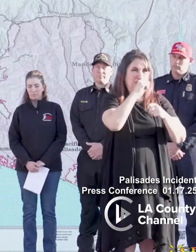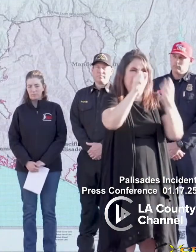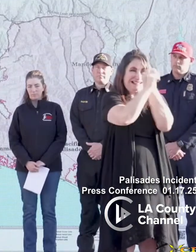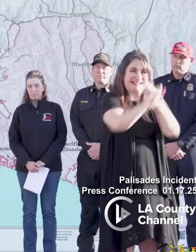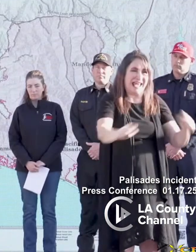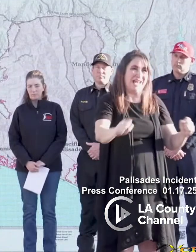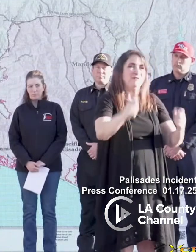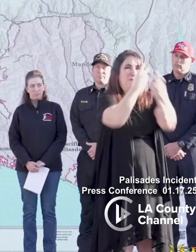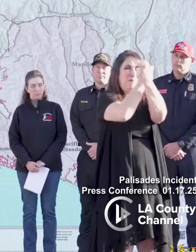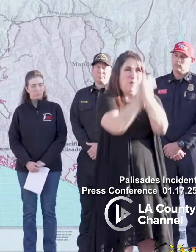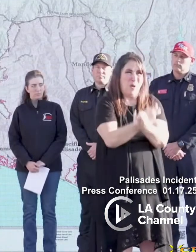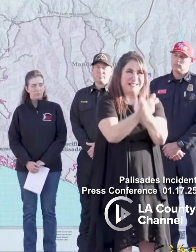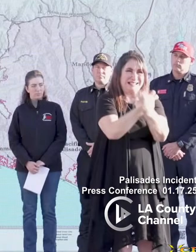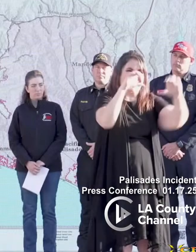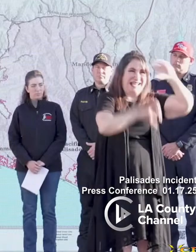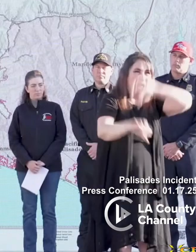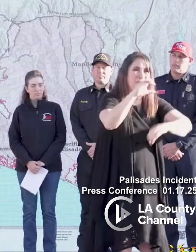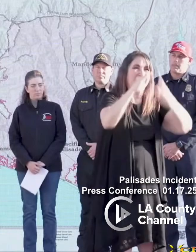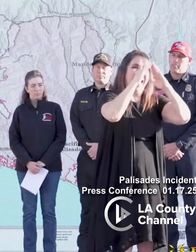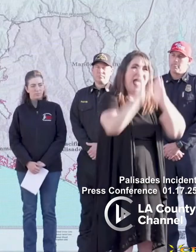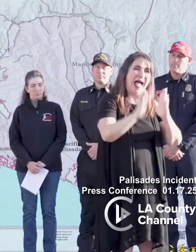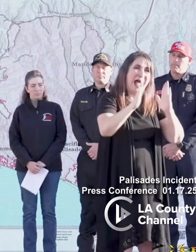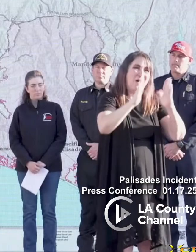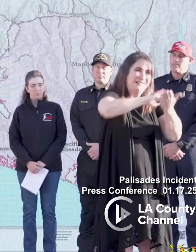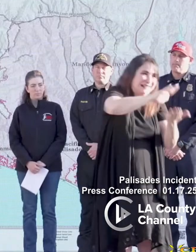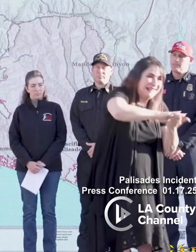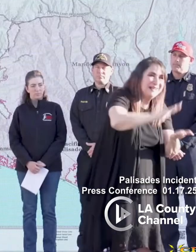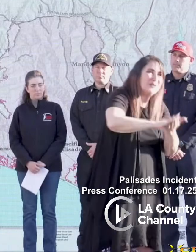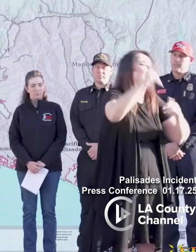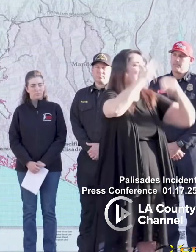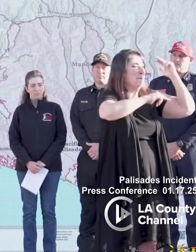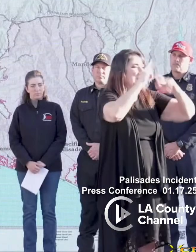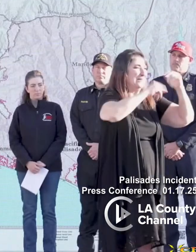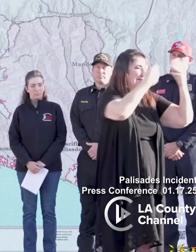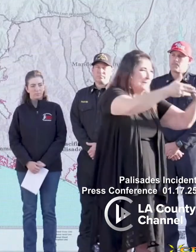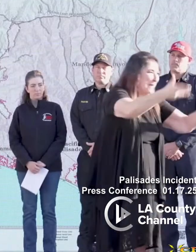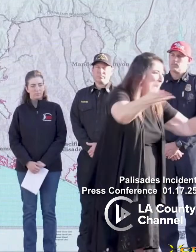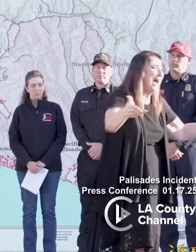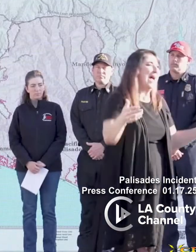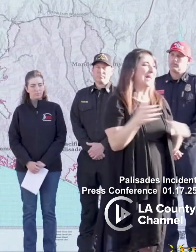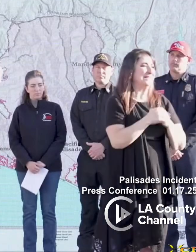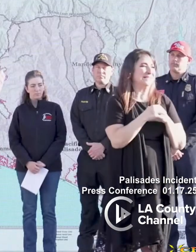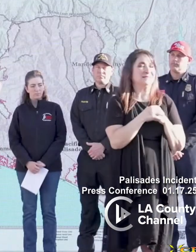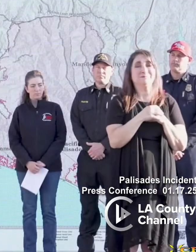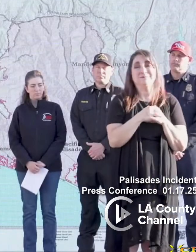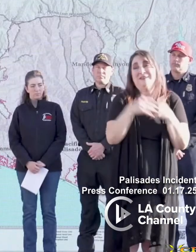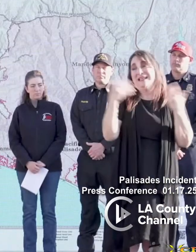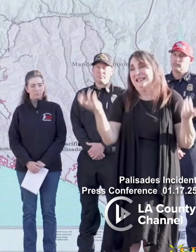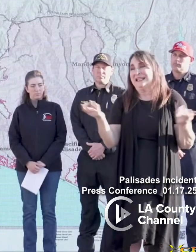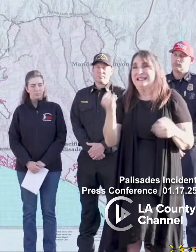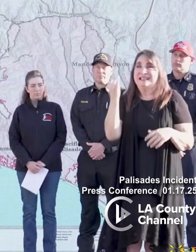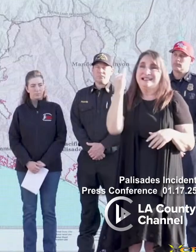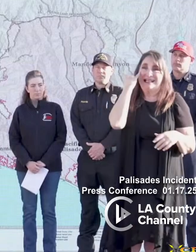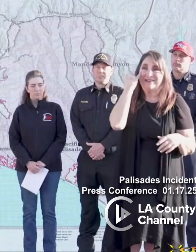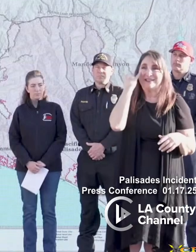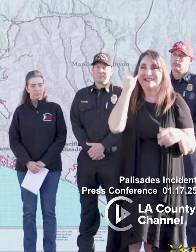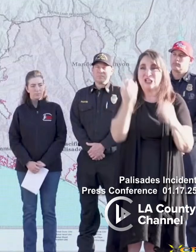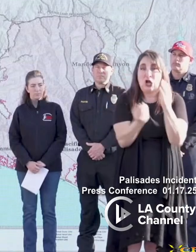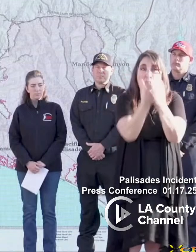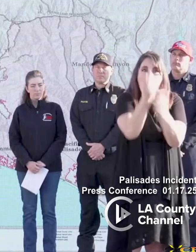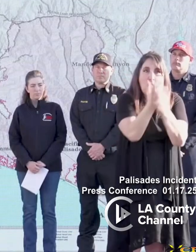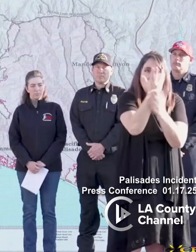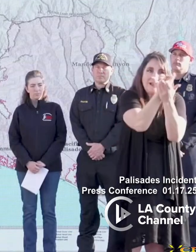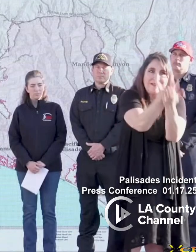chemicals, whether it be household cleaners, whether it be building supplies, whether it be gardening supplies,